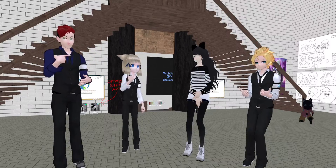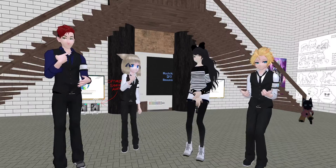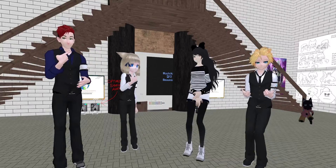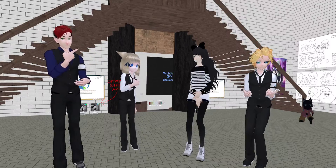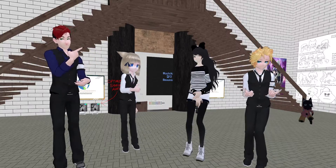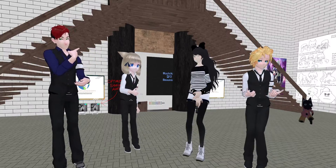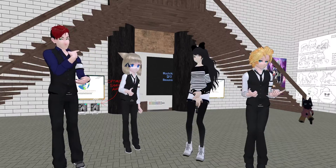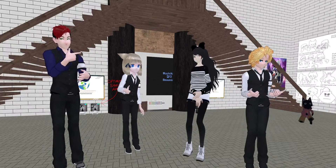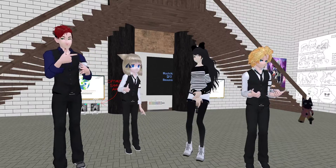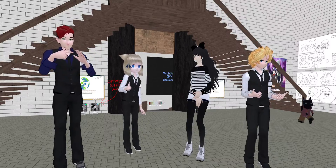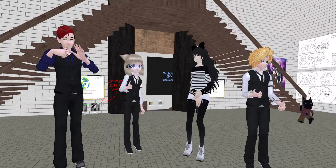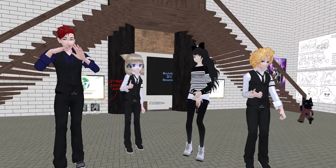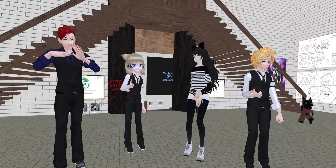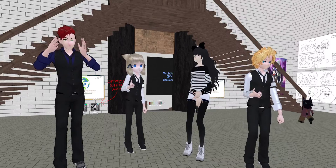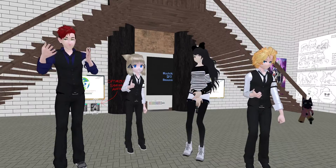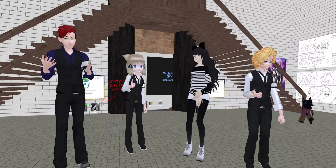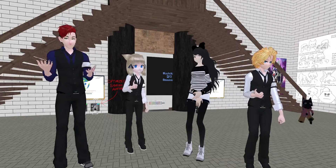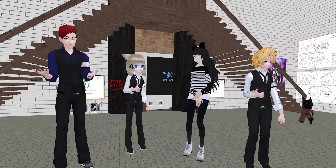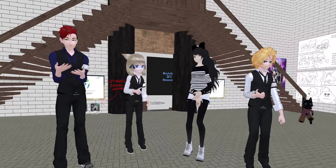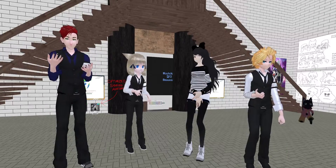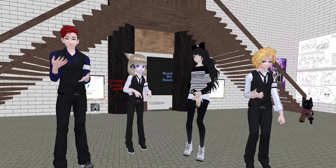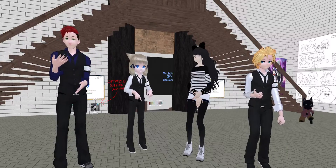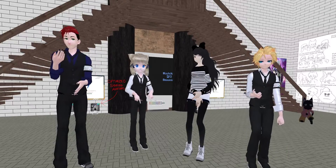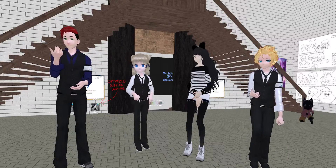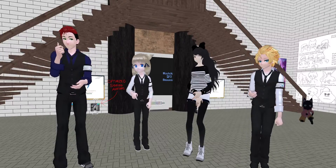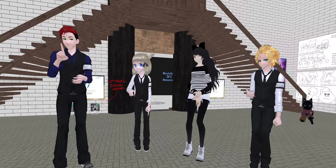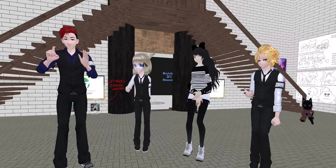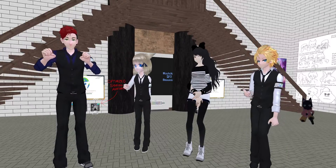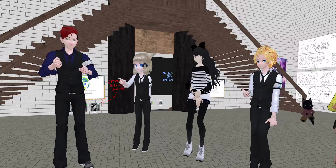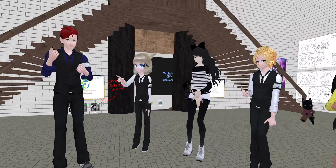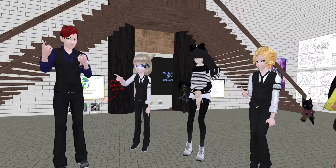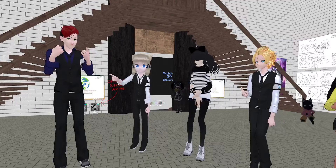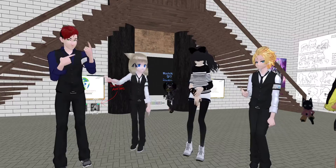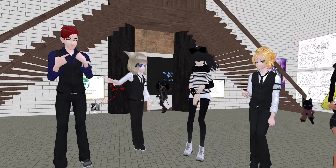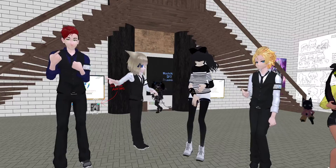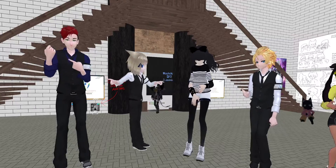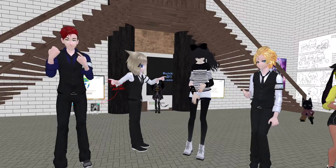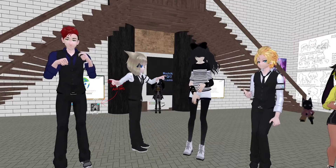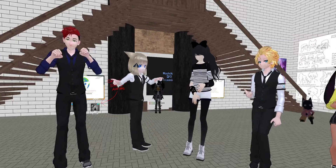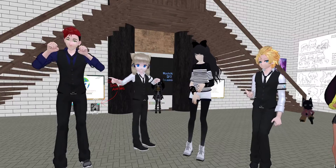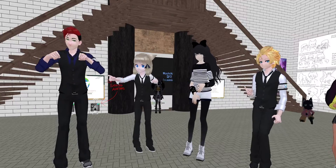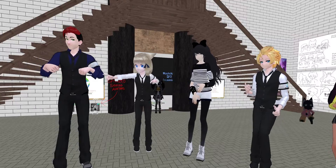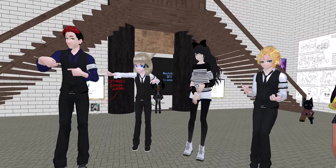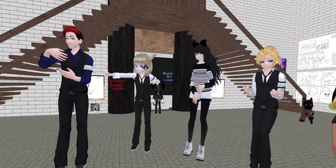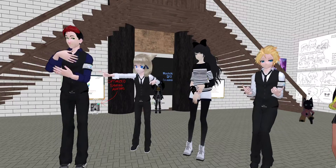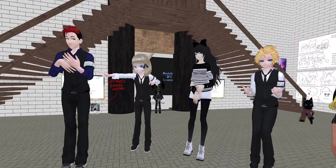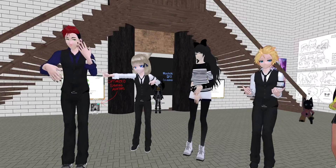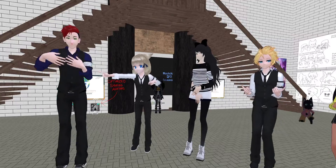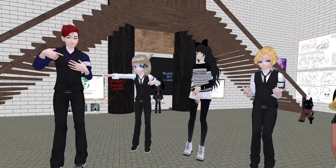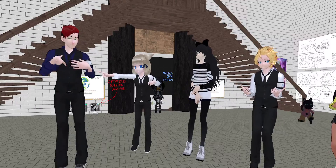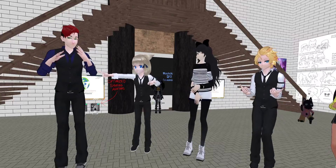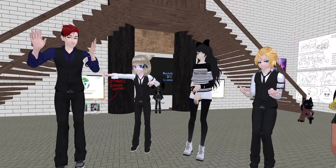interpreters, any single one of them. You can hang out here. We got rooms over here. That's like for like